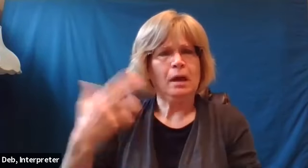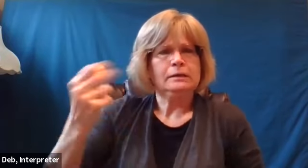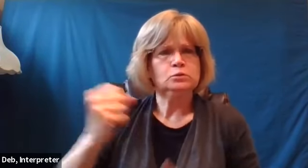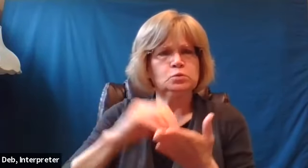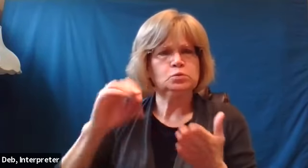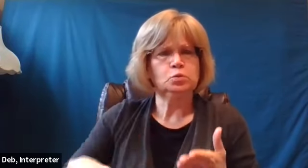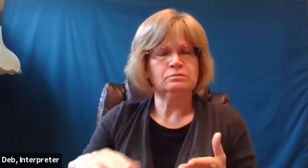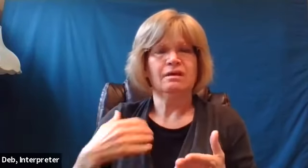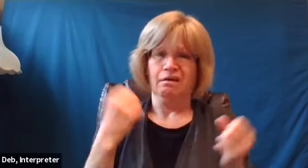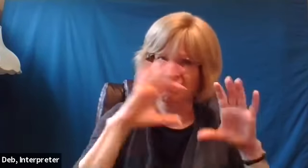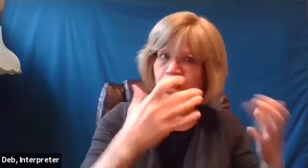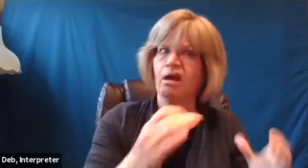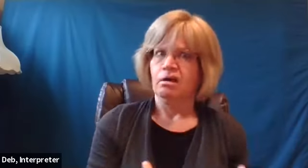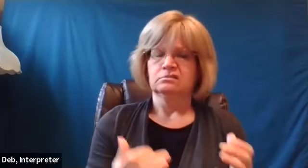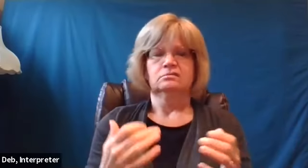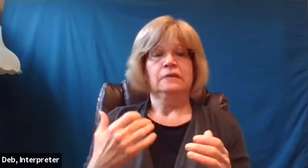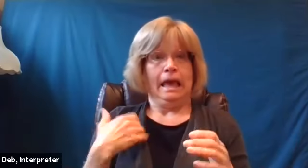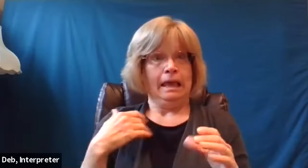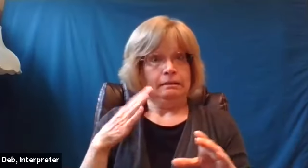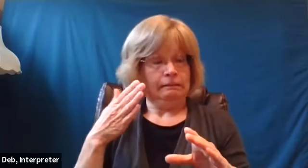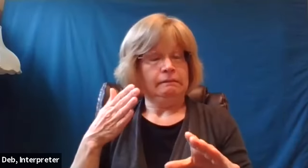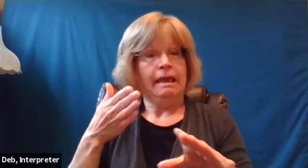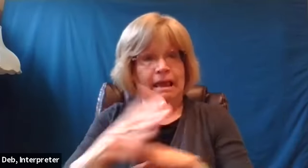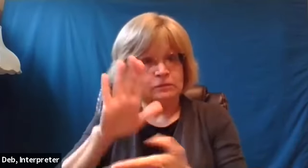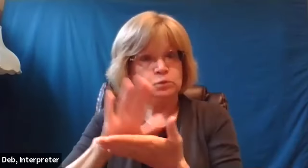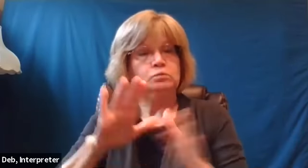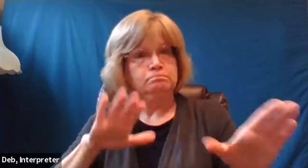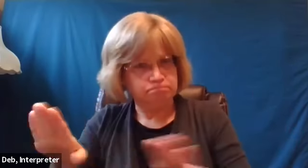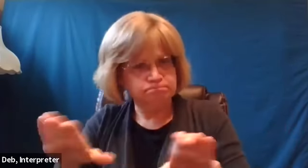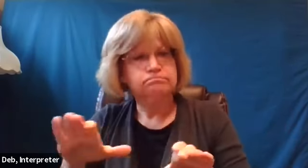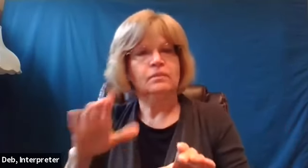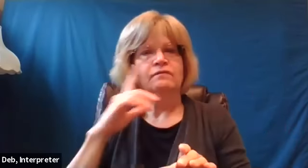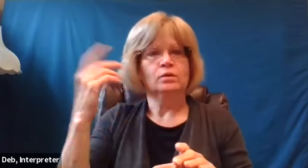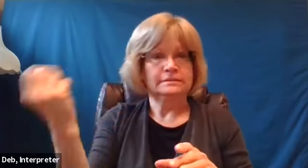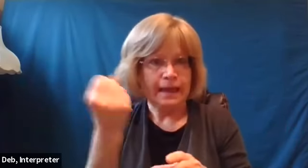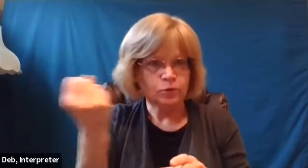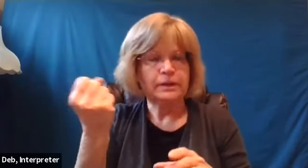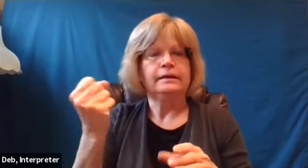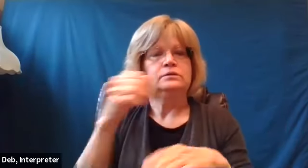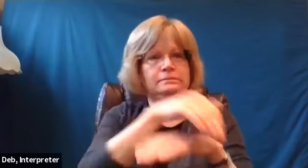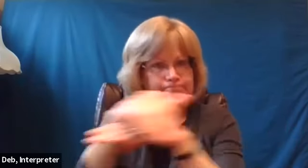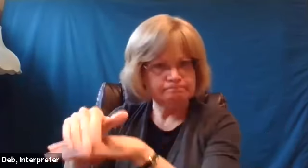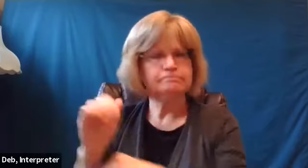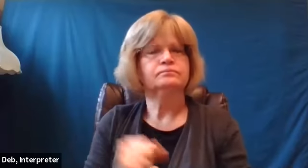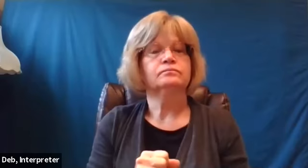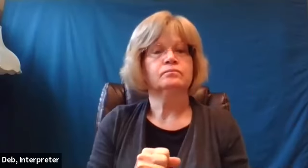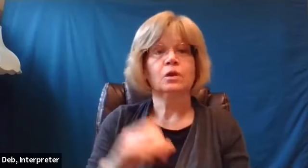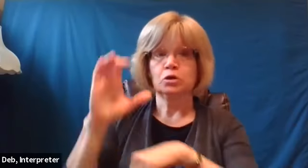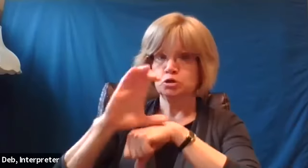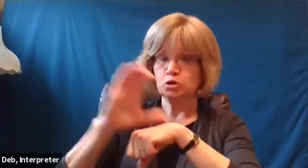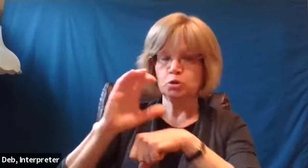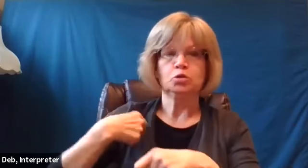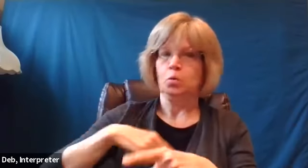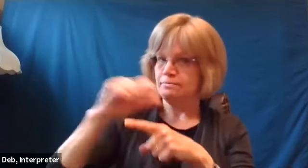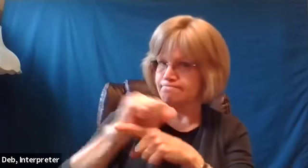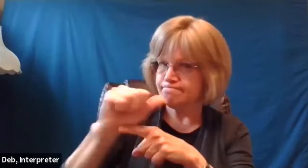classwork was heavy, and my extracurricular activities were keeping my afternoons and Saturdays busy. At Grove, we began rehearsing tour music,